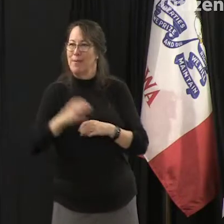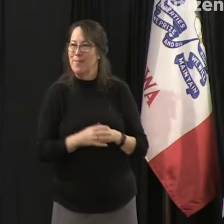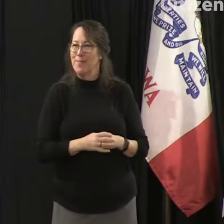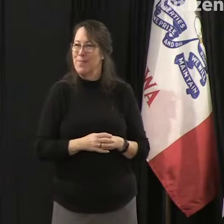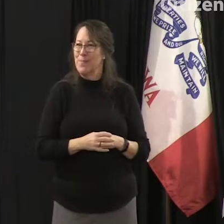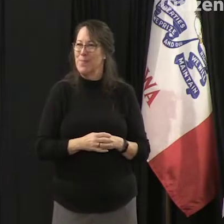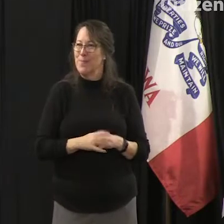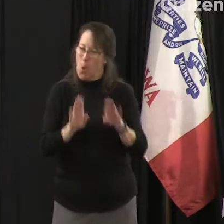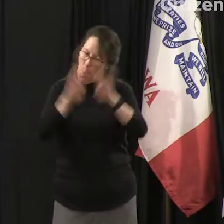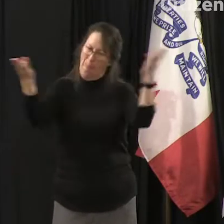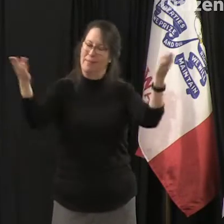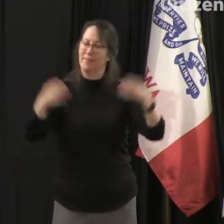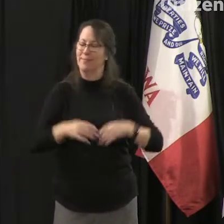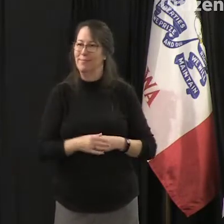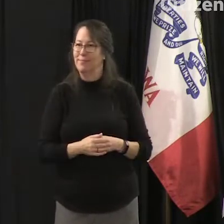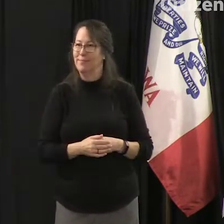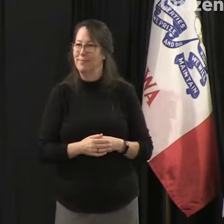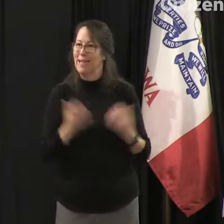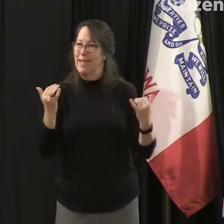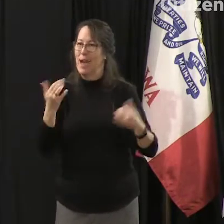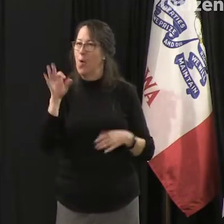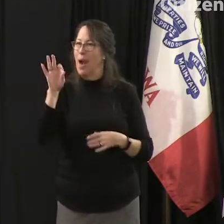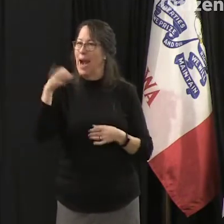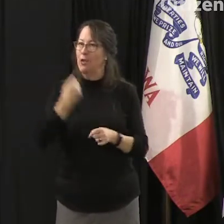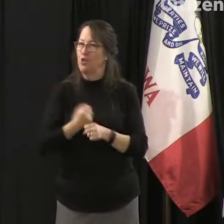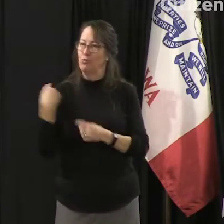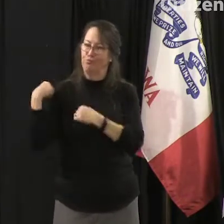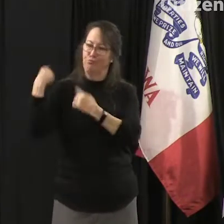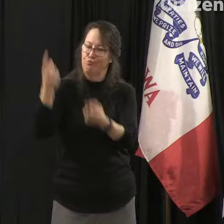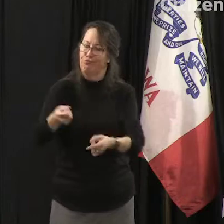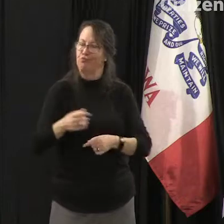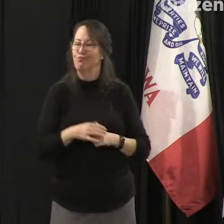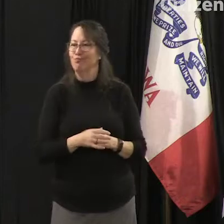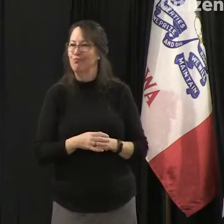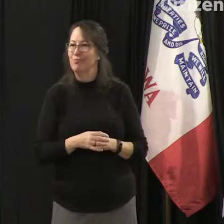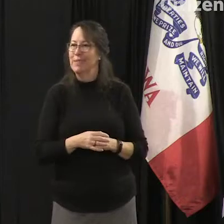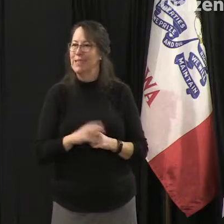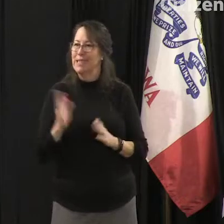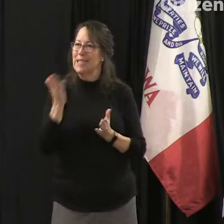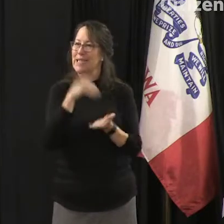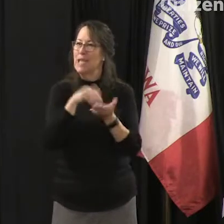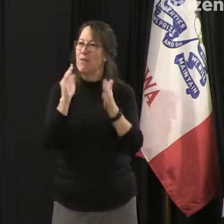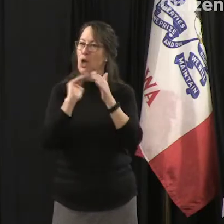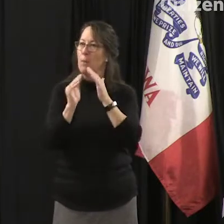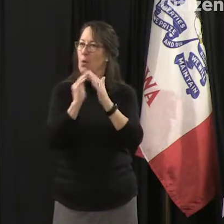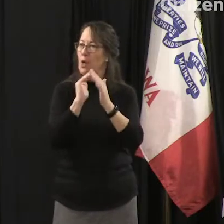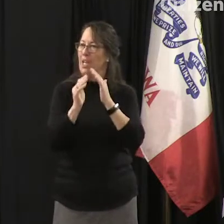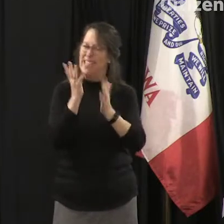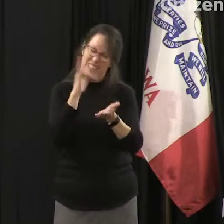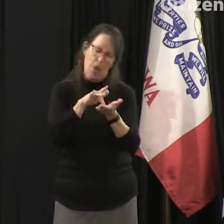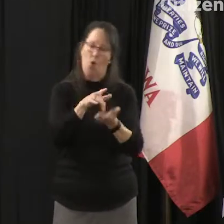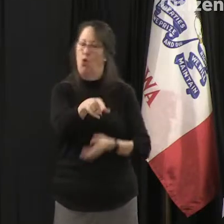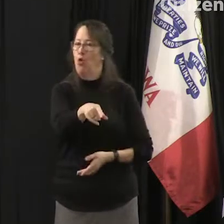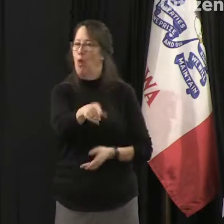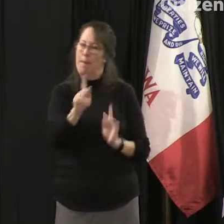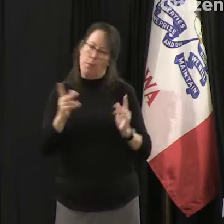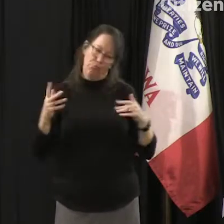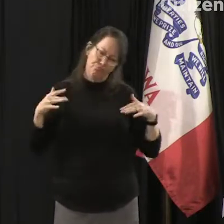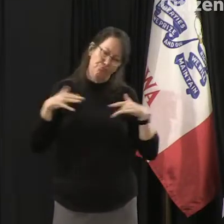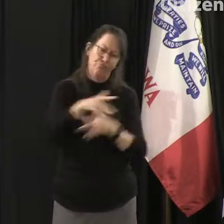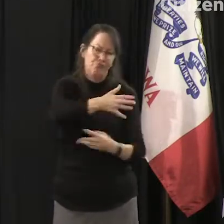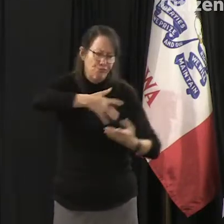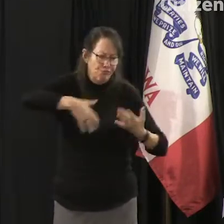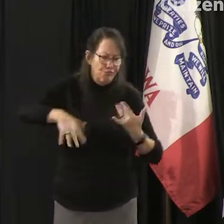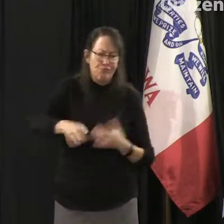Coffee Company. It's now 9 years going. It's the center of the community. People come there to have